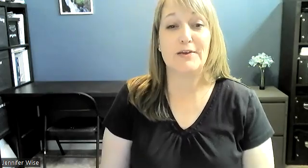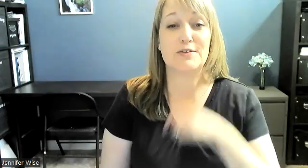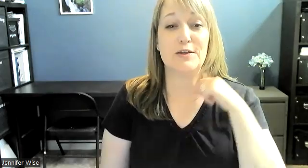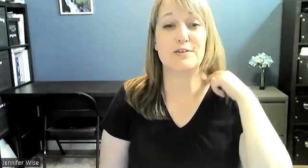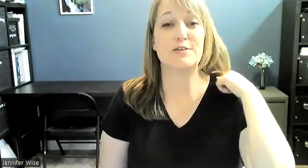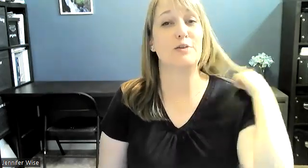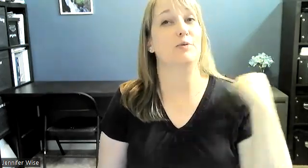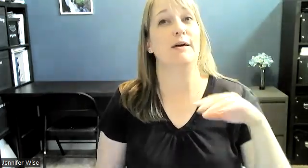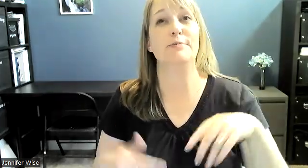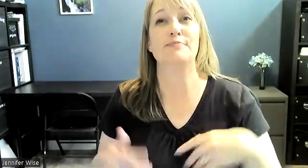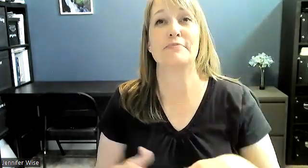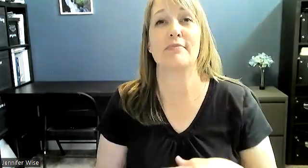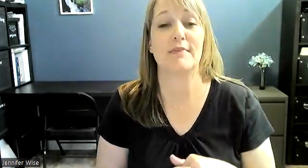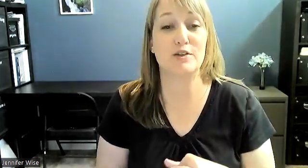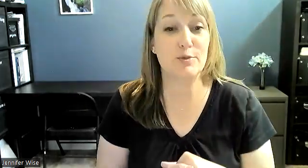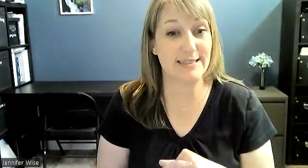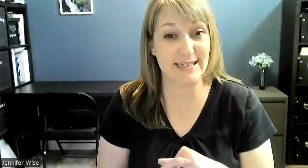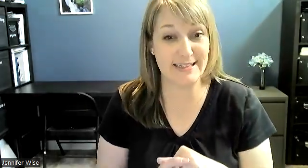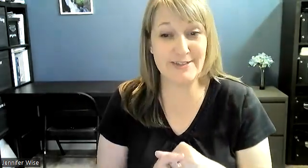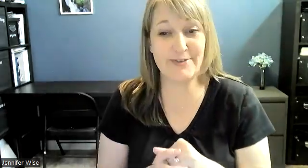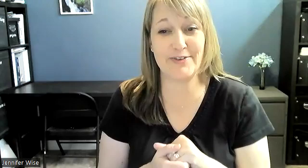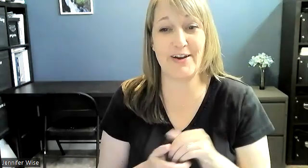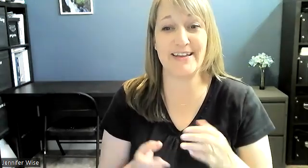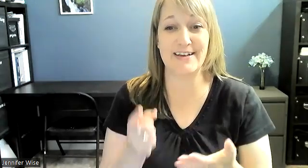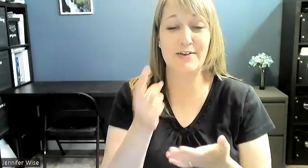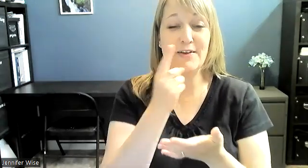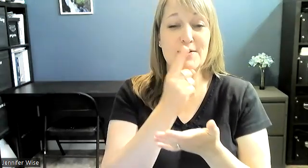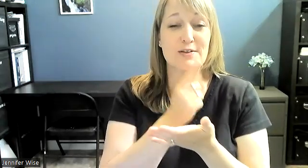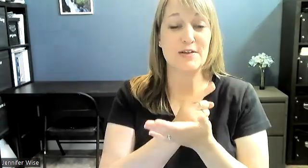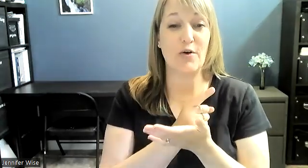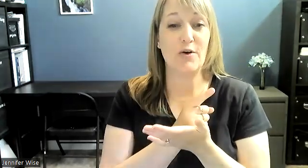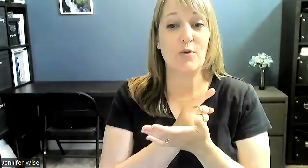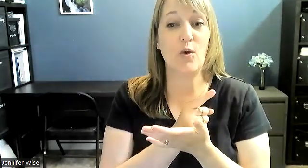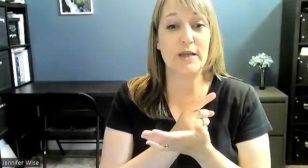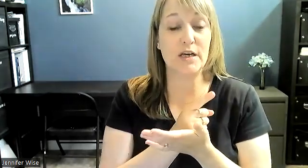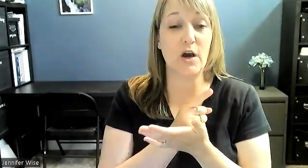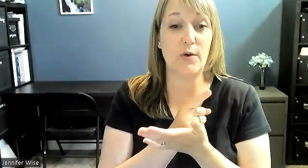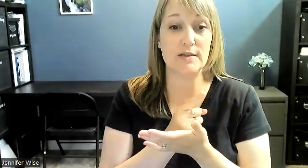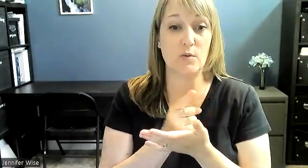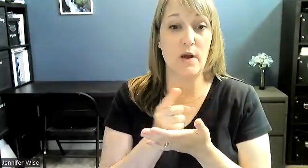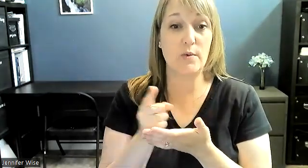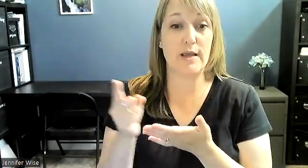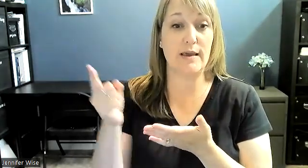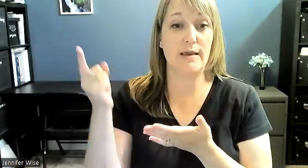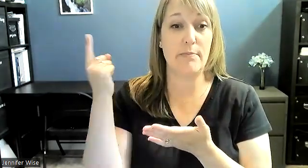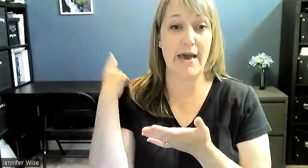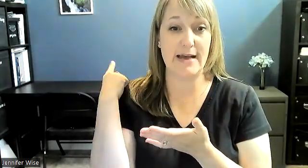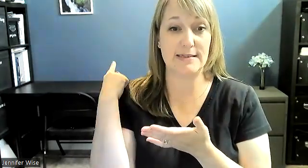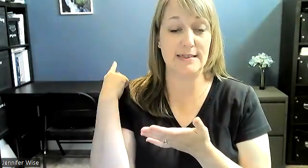It's too many signs for ASL. So 1 week ago is 1 week past.